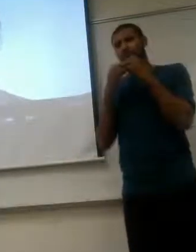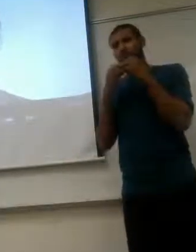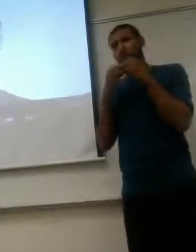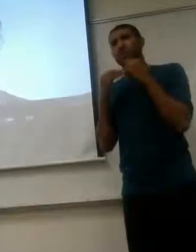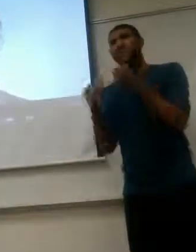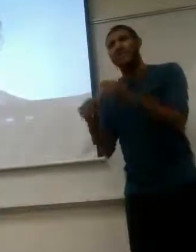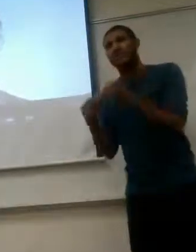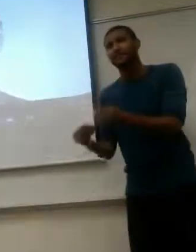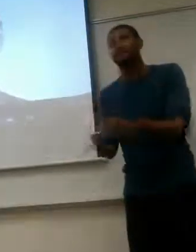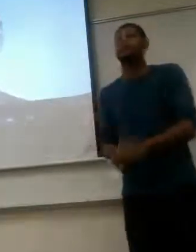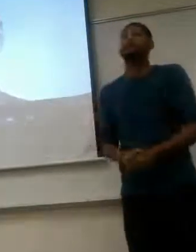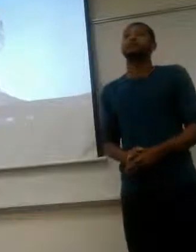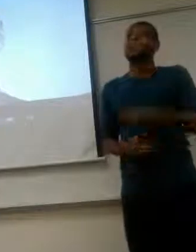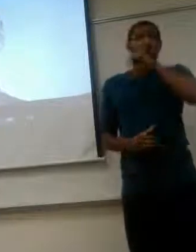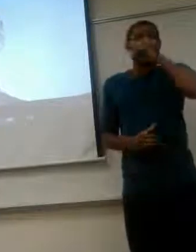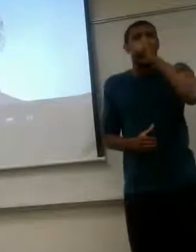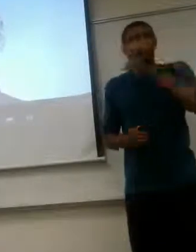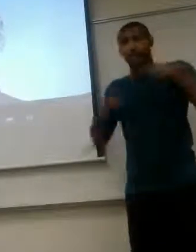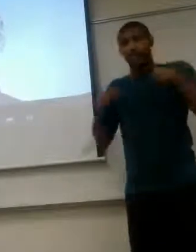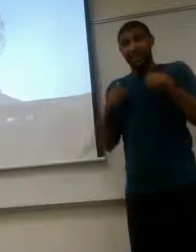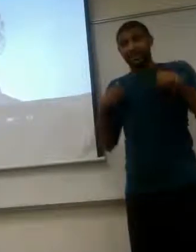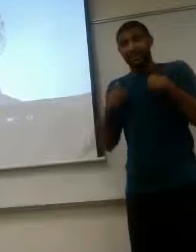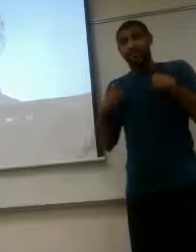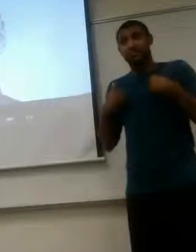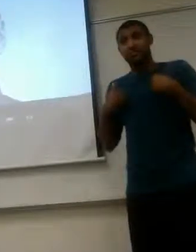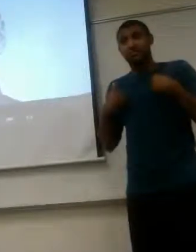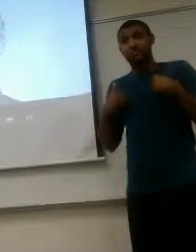song, and he was said to understand what the meadowlark says.